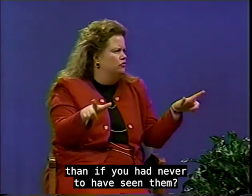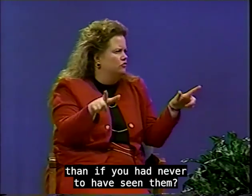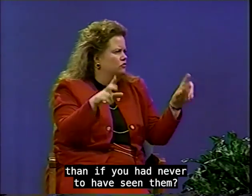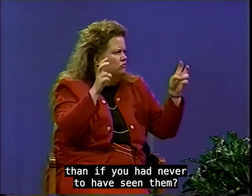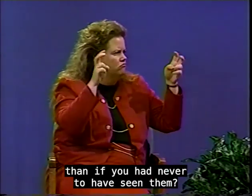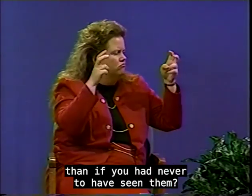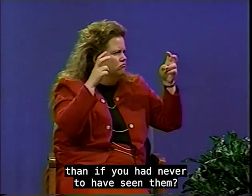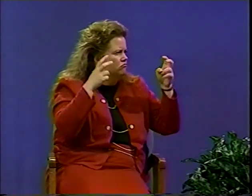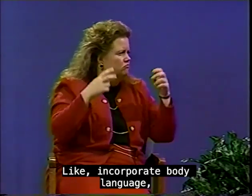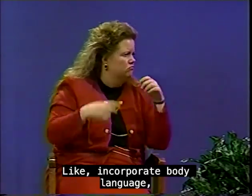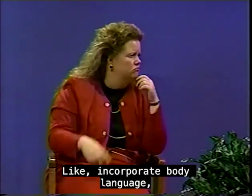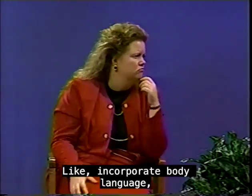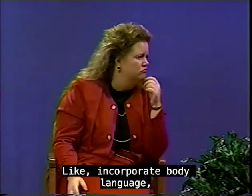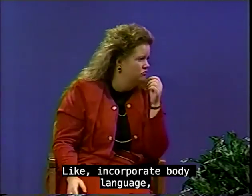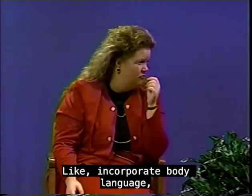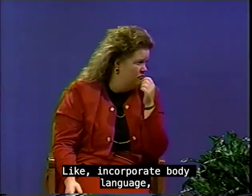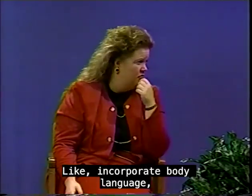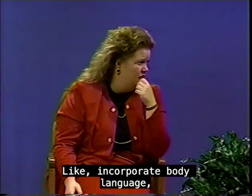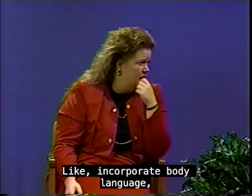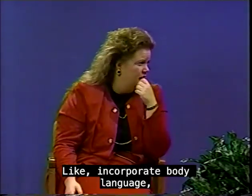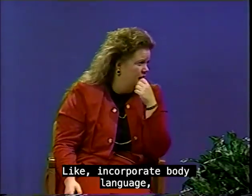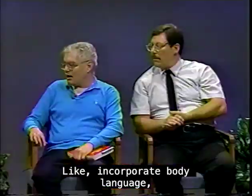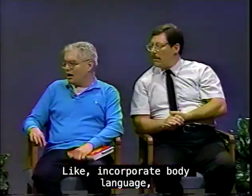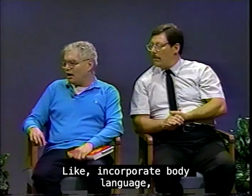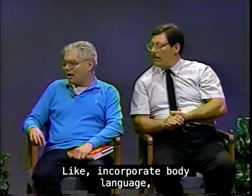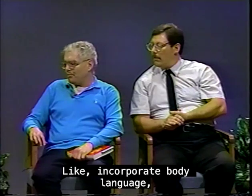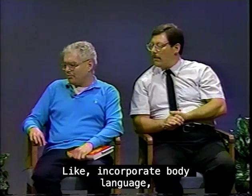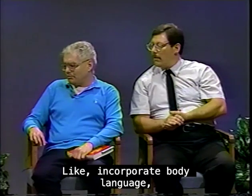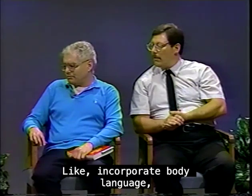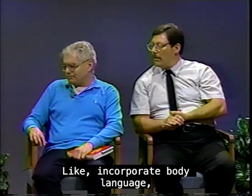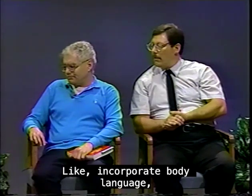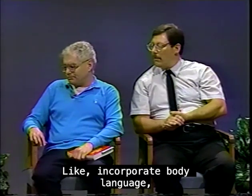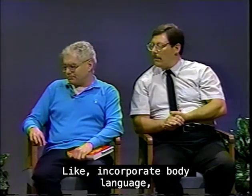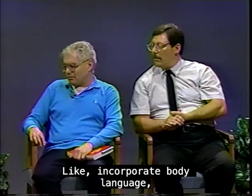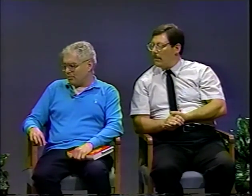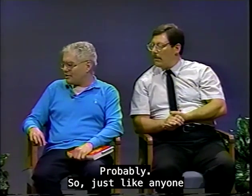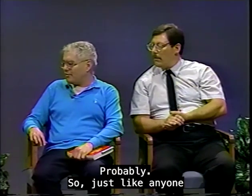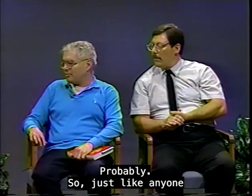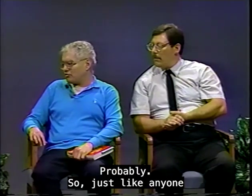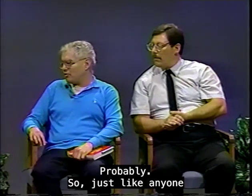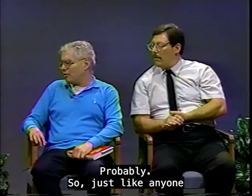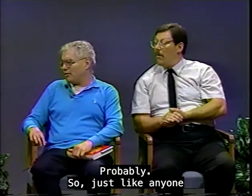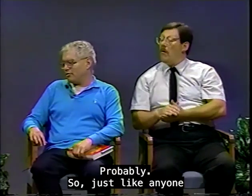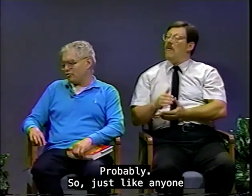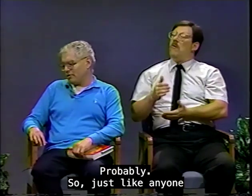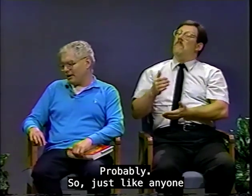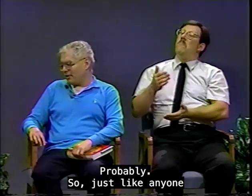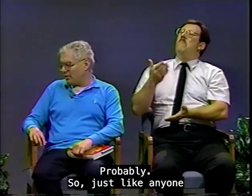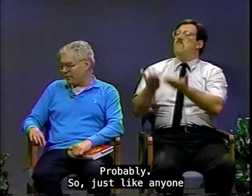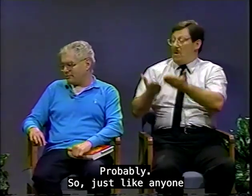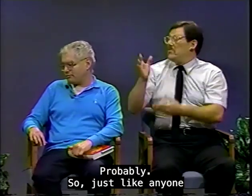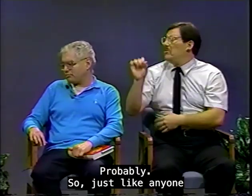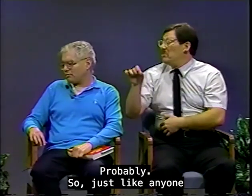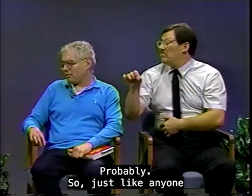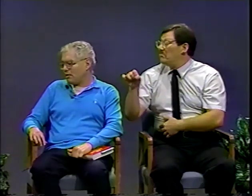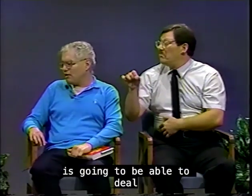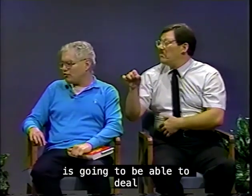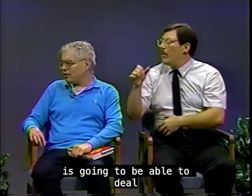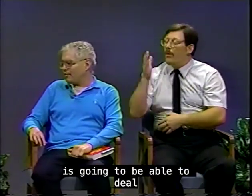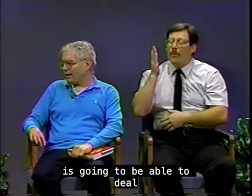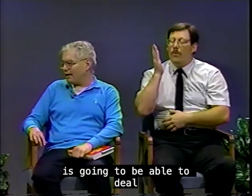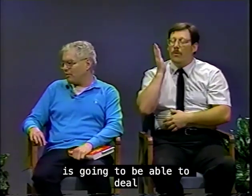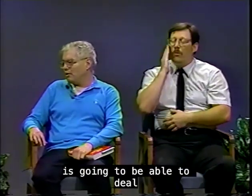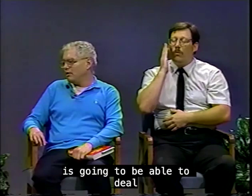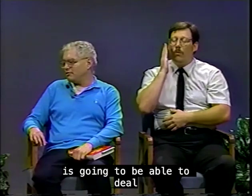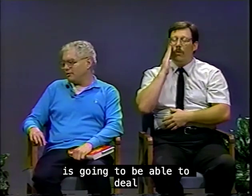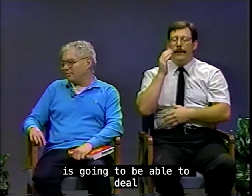had never to have seen them, like incorporate body language, something like that? Probably so. Just like anyone is